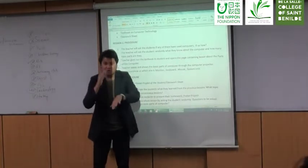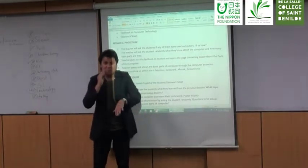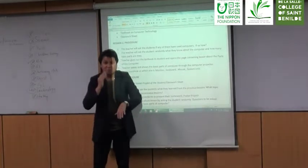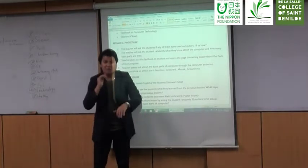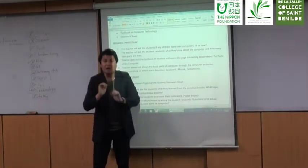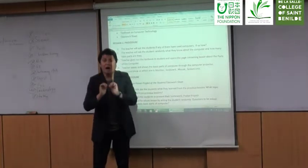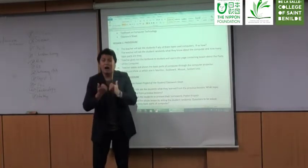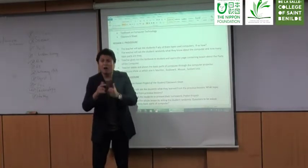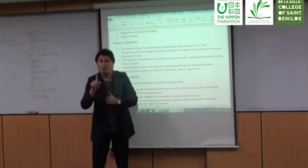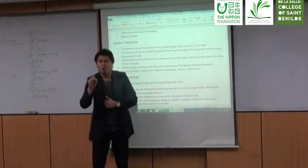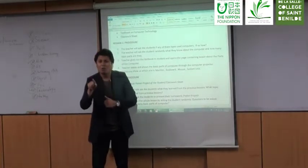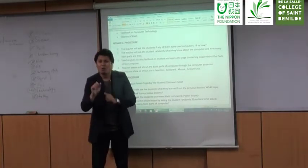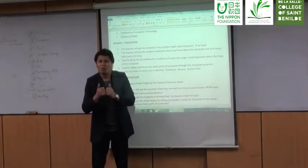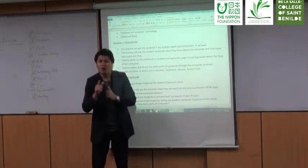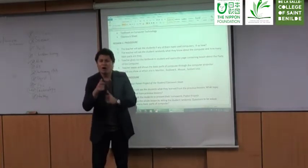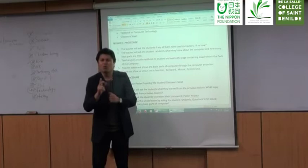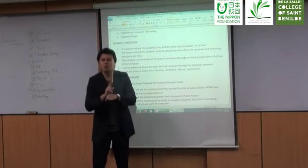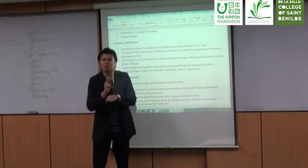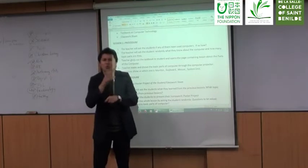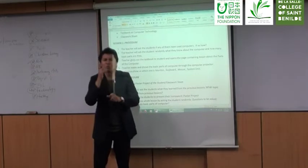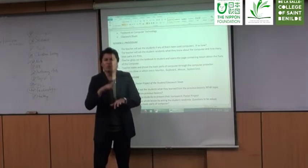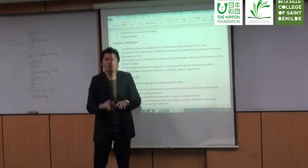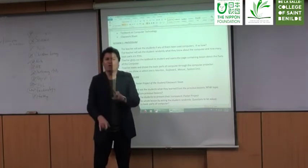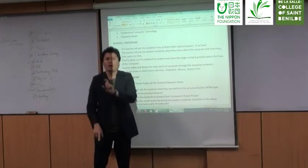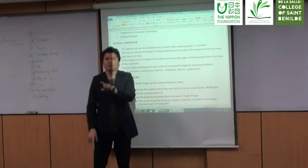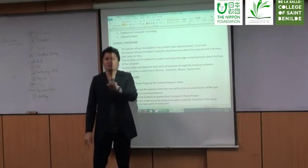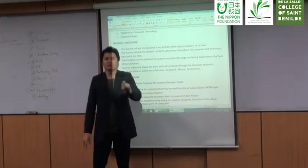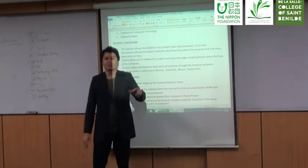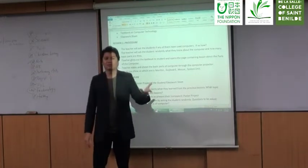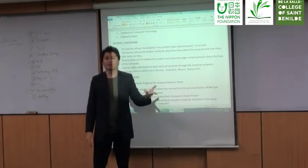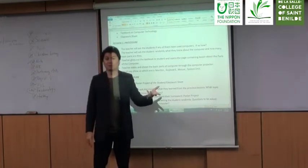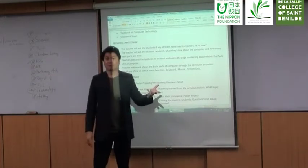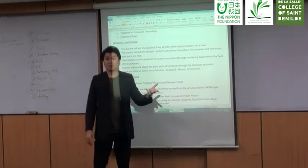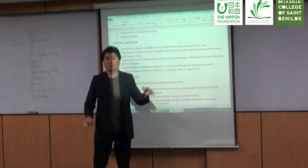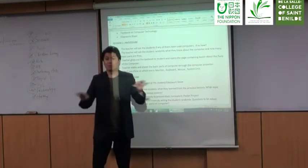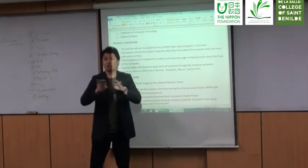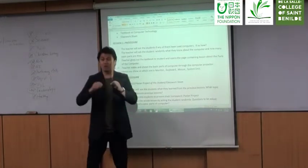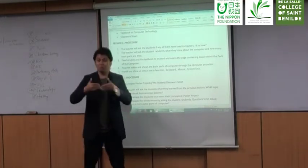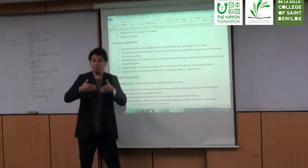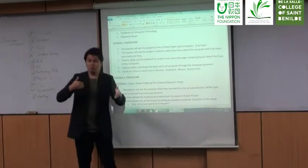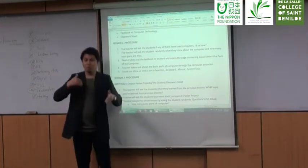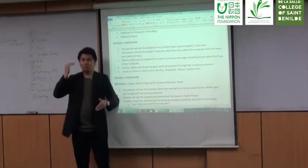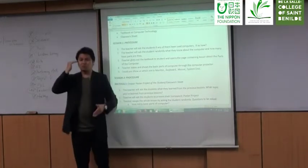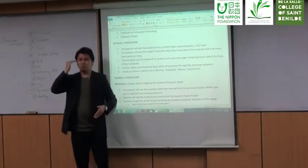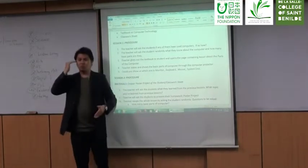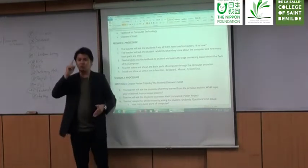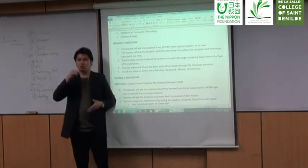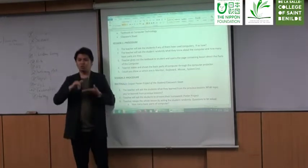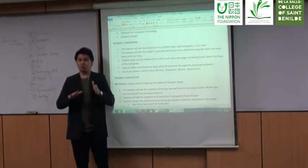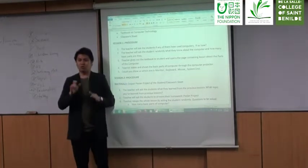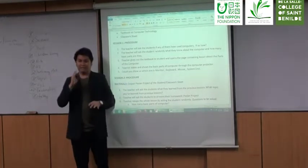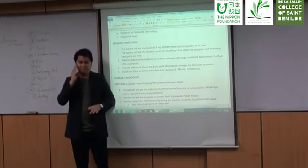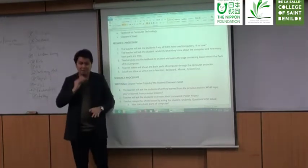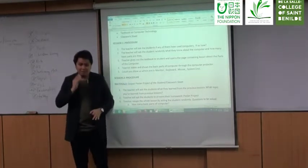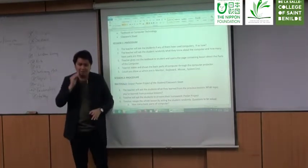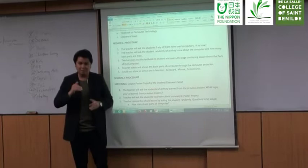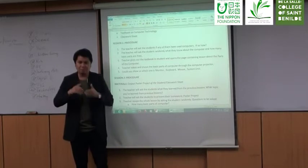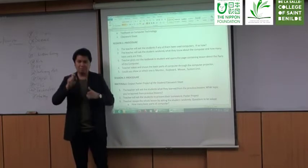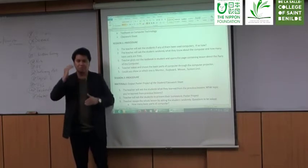Fish spirit. Wow, ask how the students Important difference between